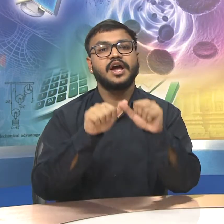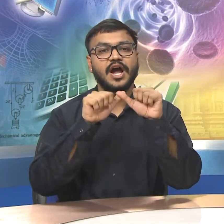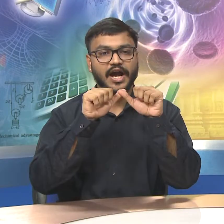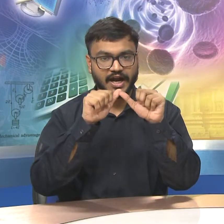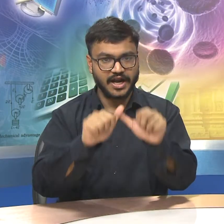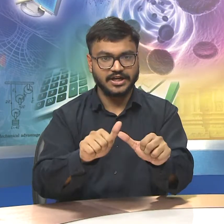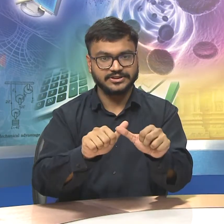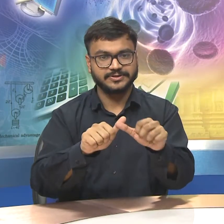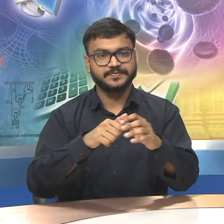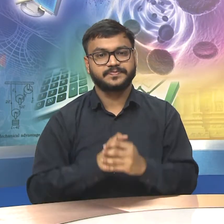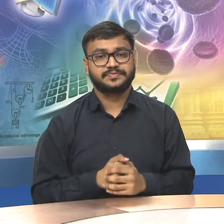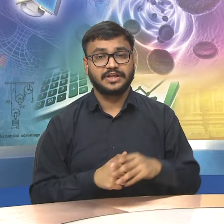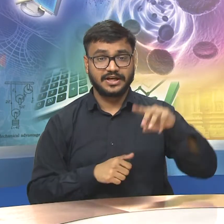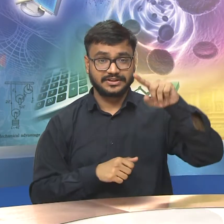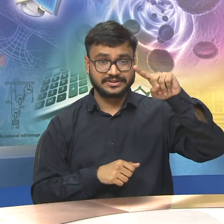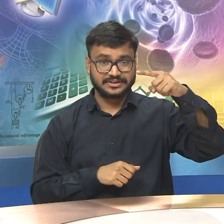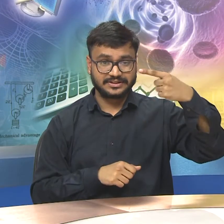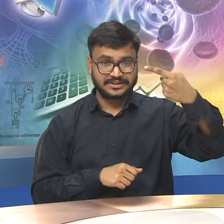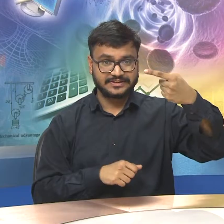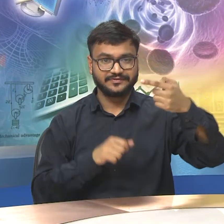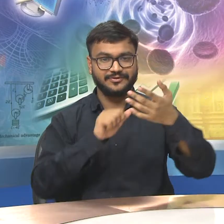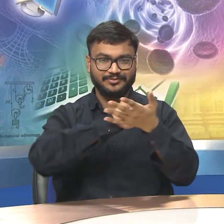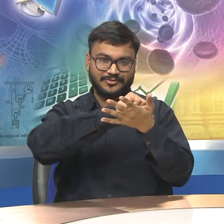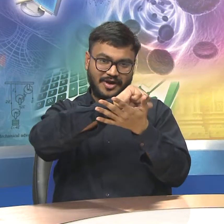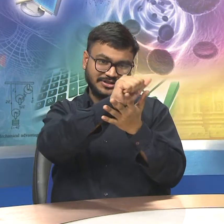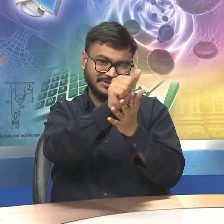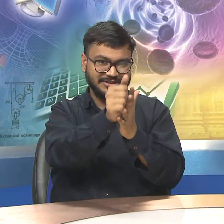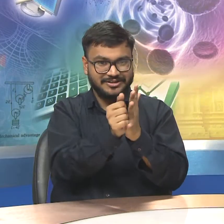The answer is hand shape.